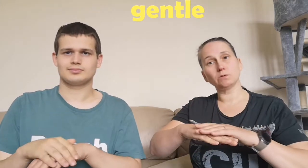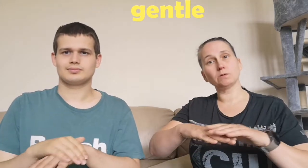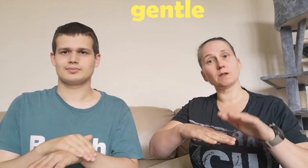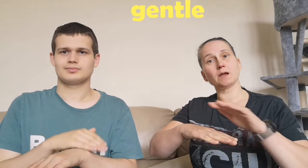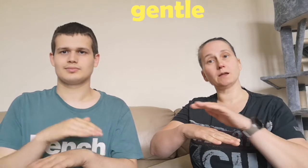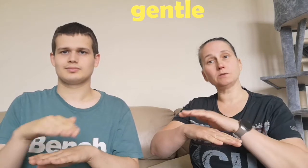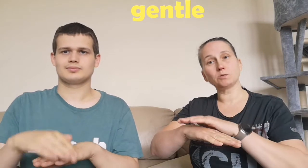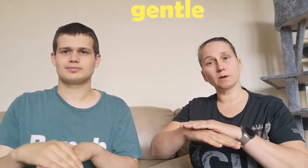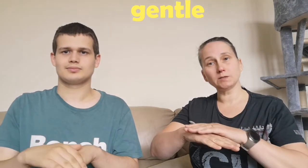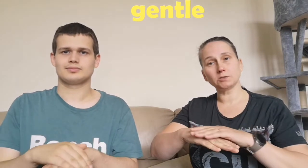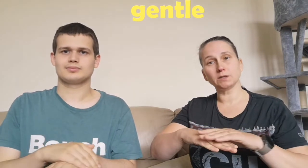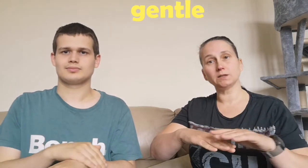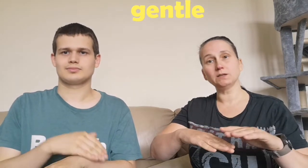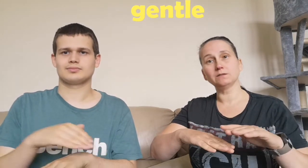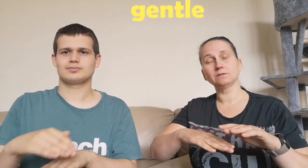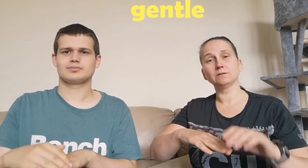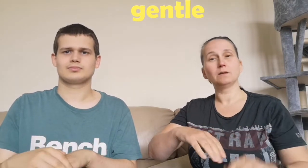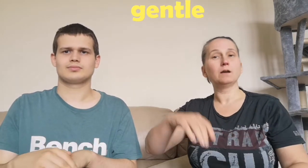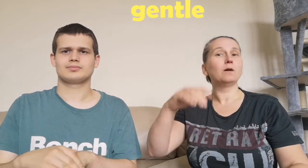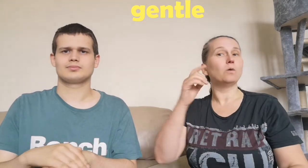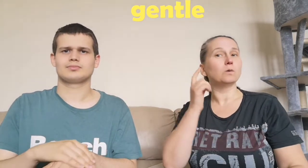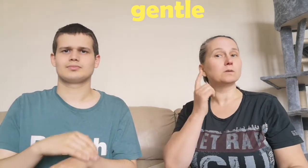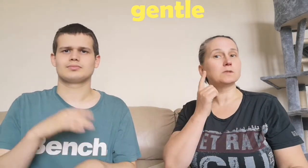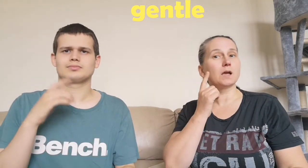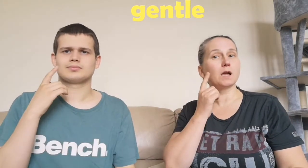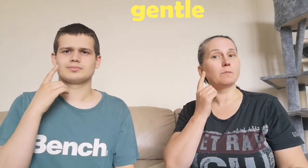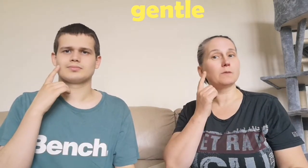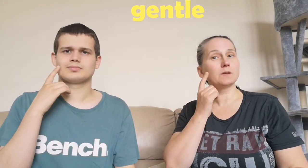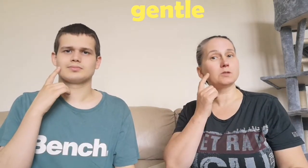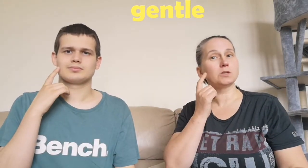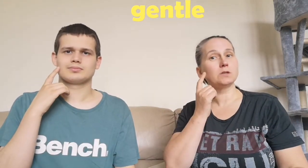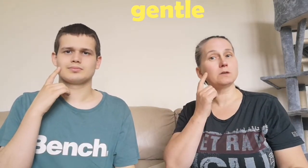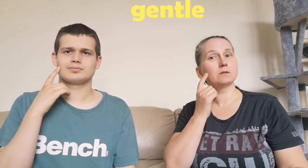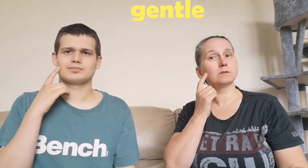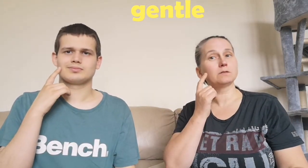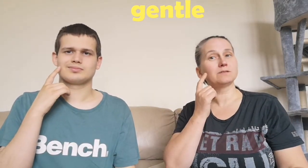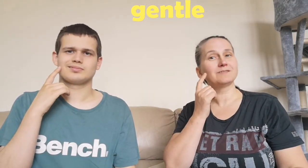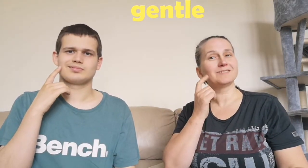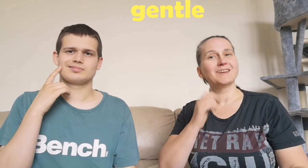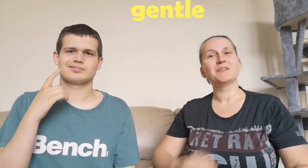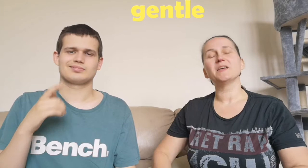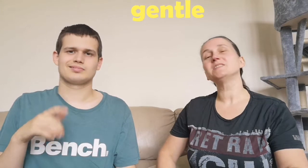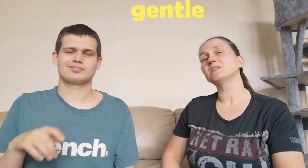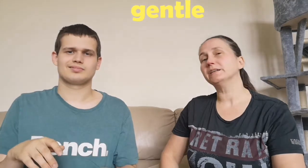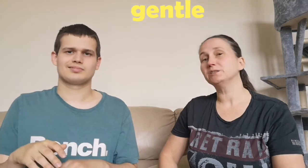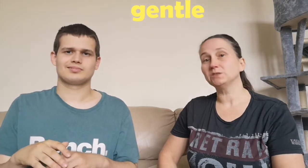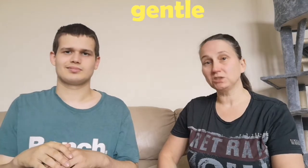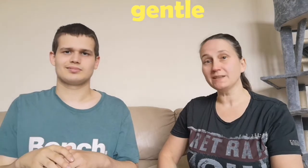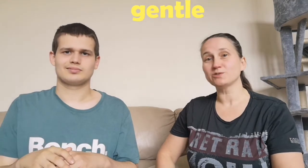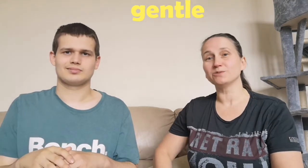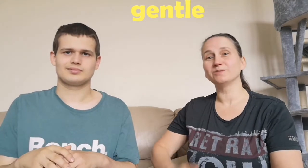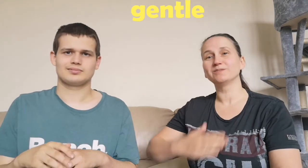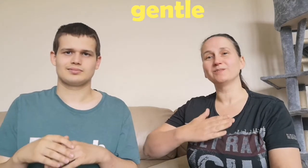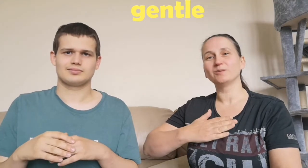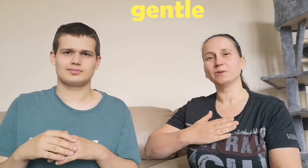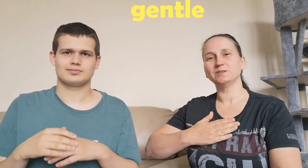their hand twice gently. Tap the cheek. They're signs for gentle. We